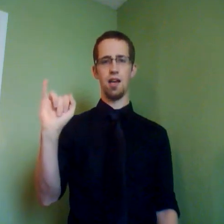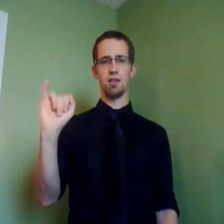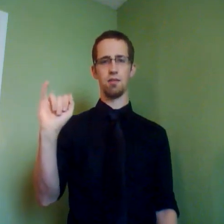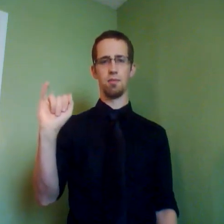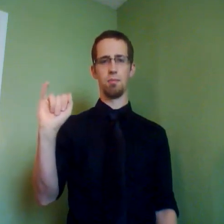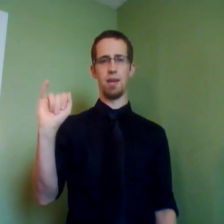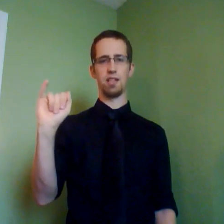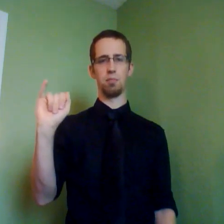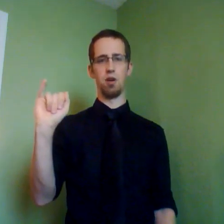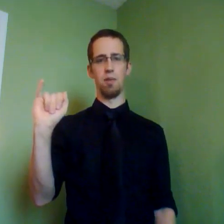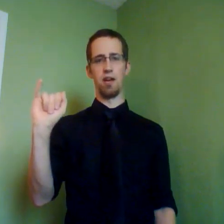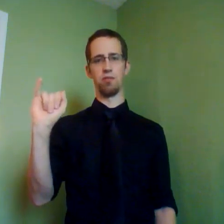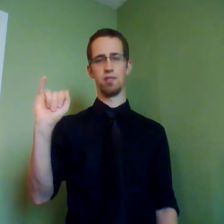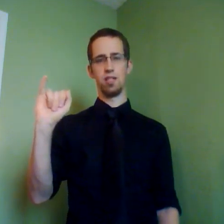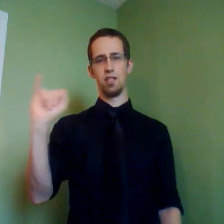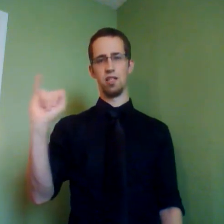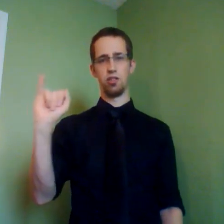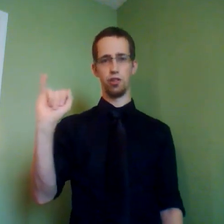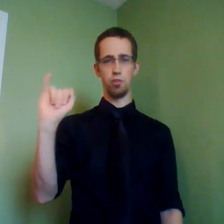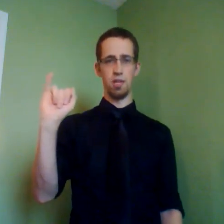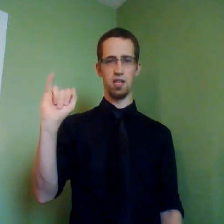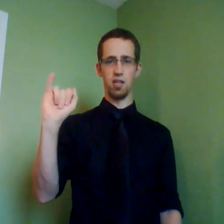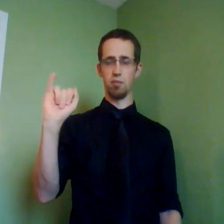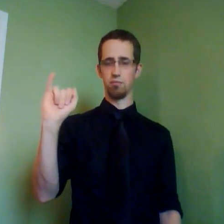I, back to palm out, is just your pinky up.